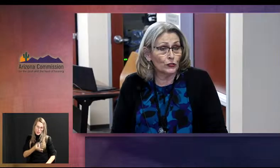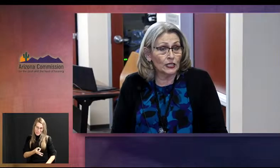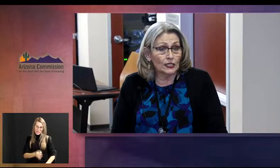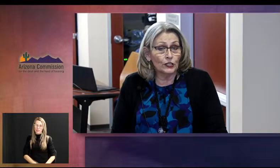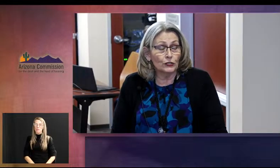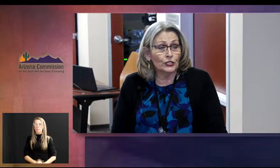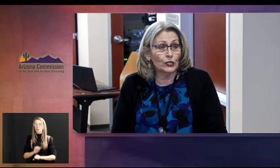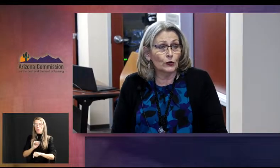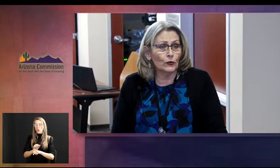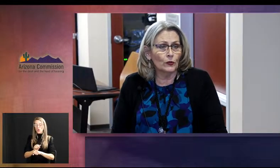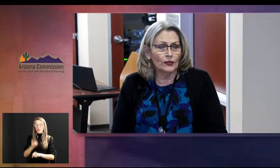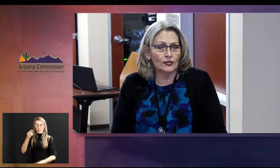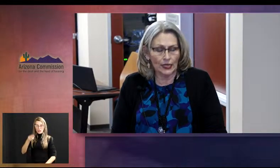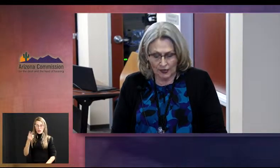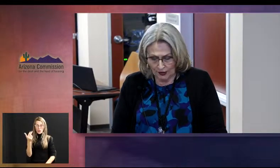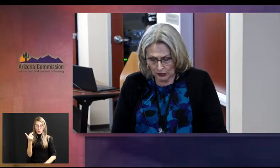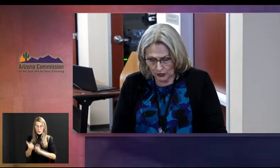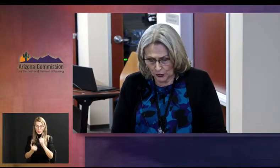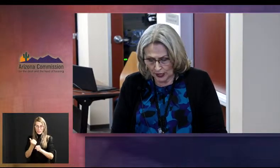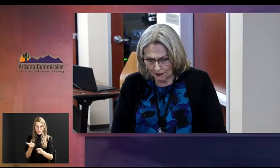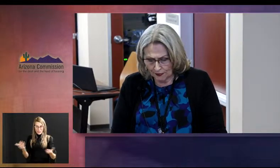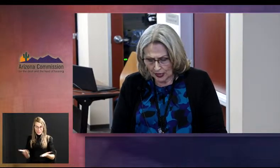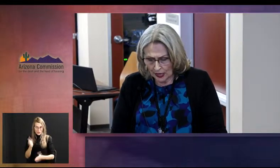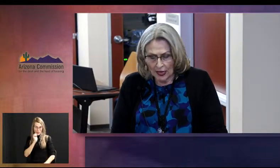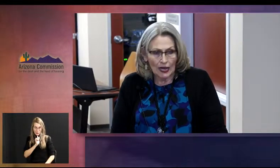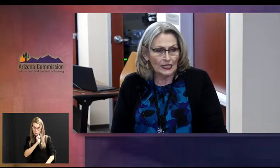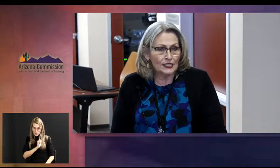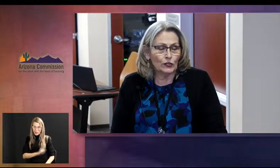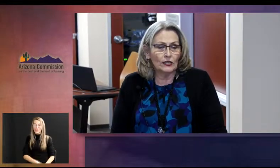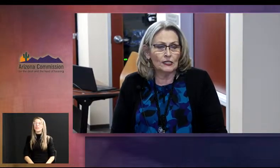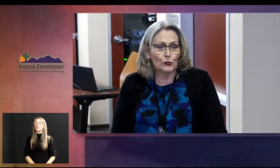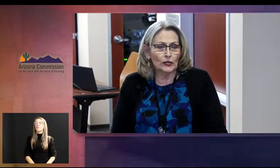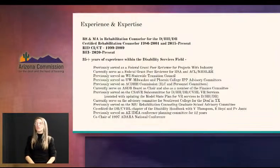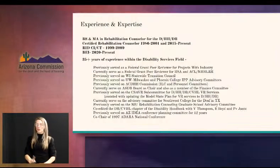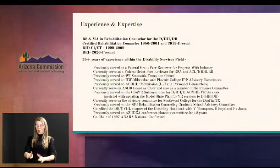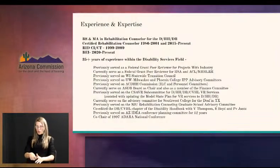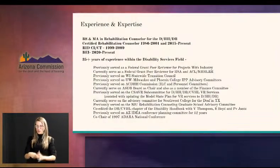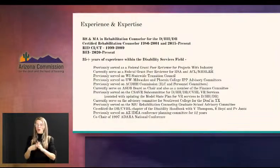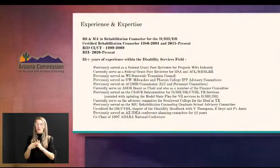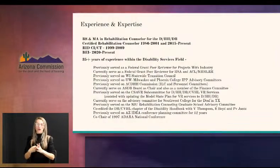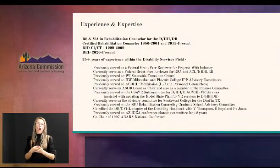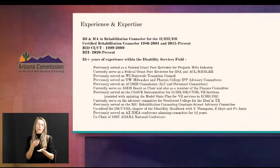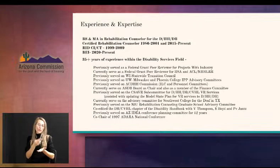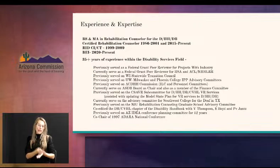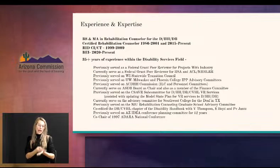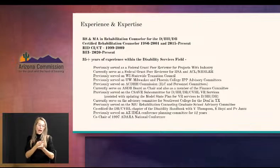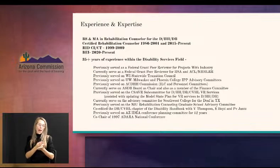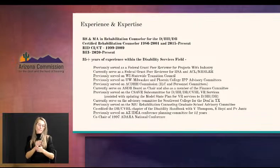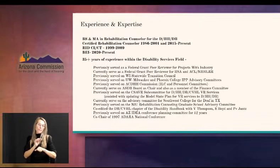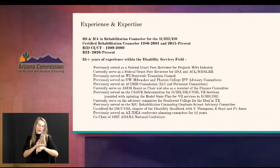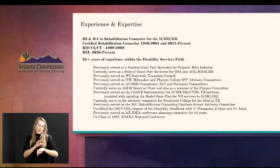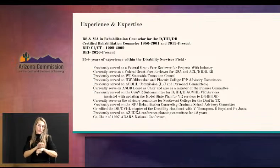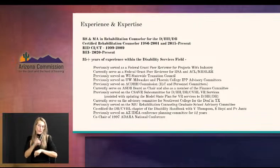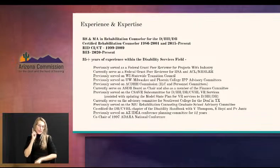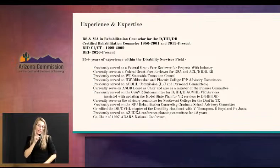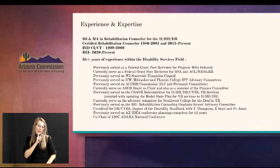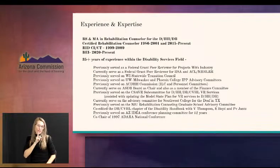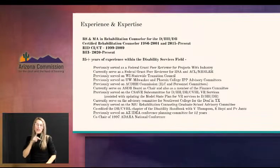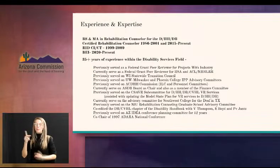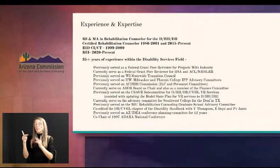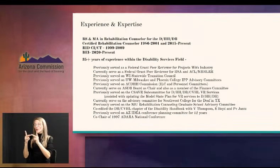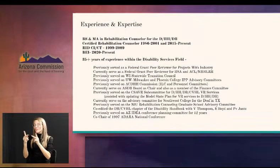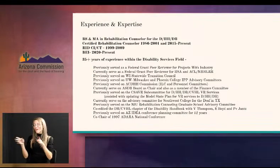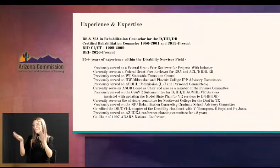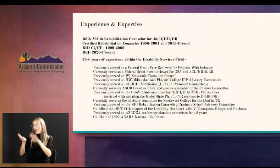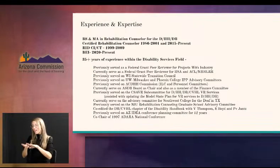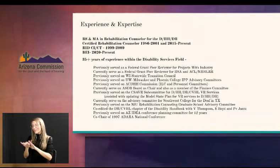had 13 years here with the state of Arizona. I started as a rehab counselor for the deaf up in Prescott Valley. I stayed